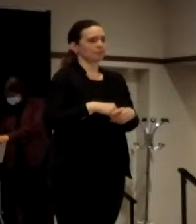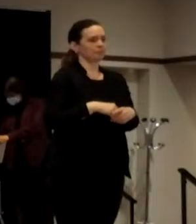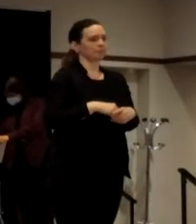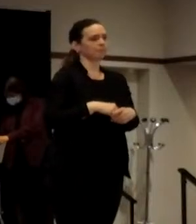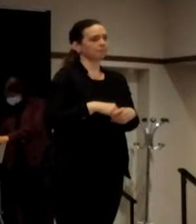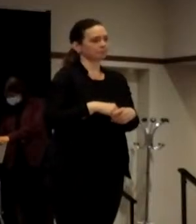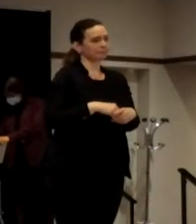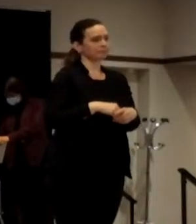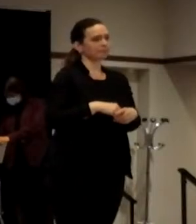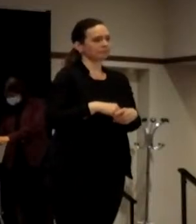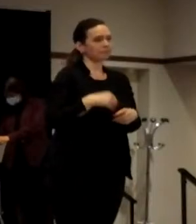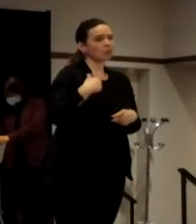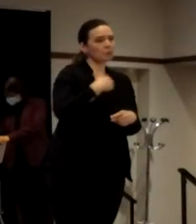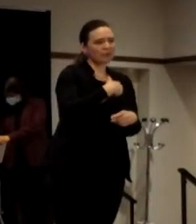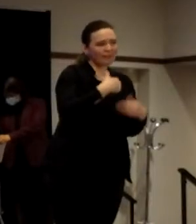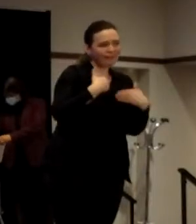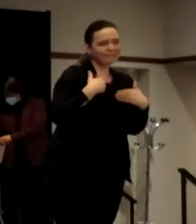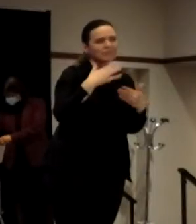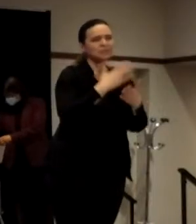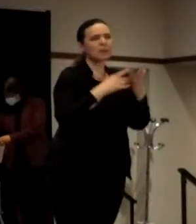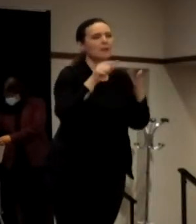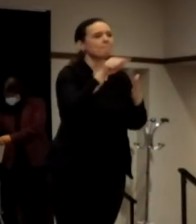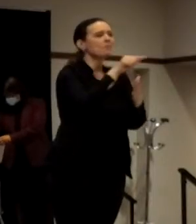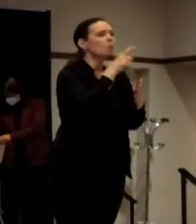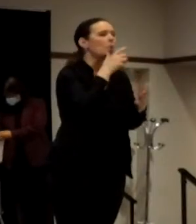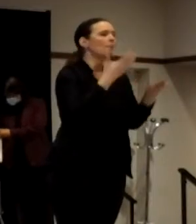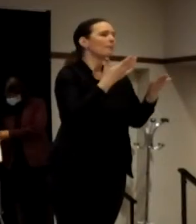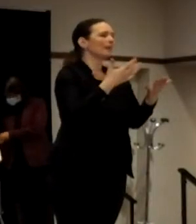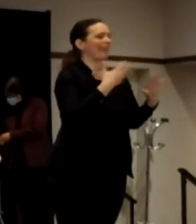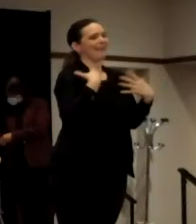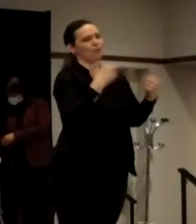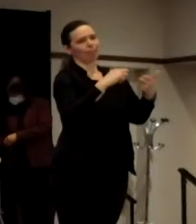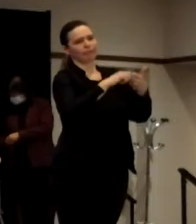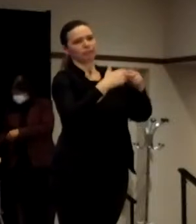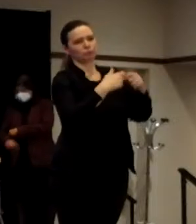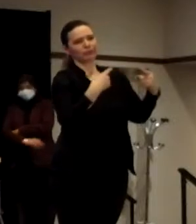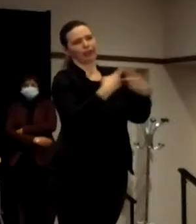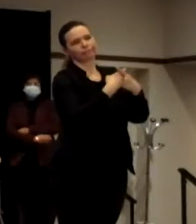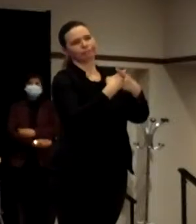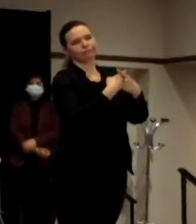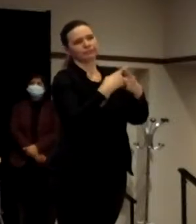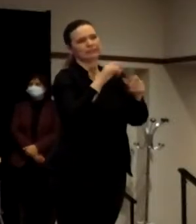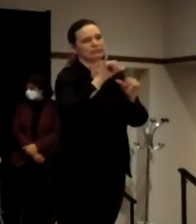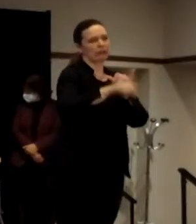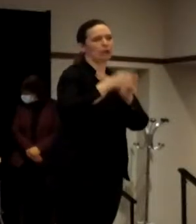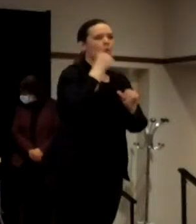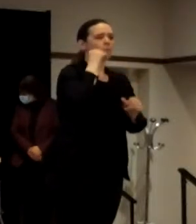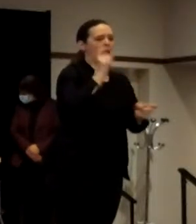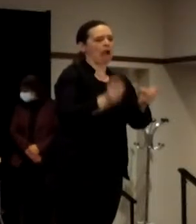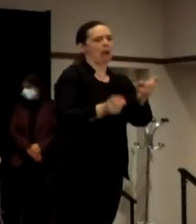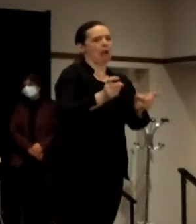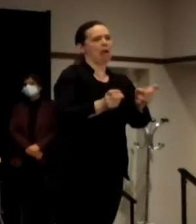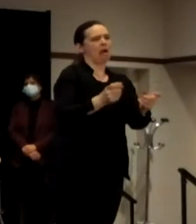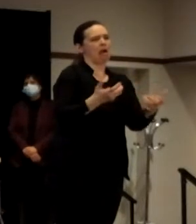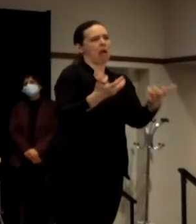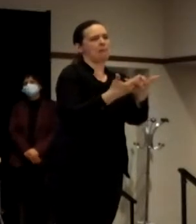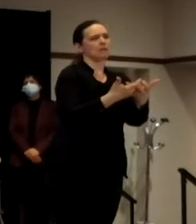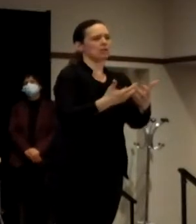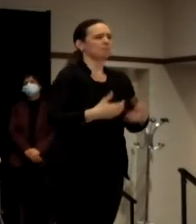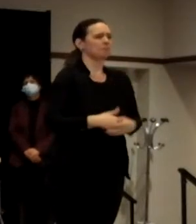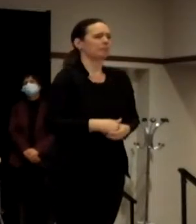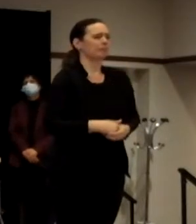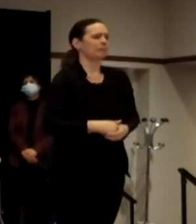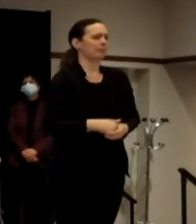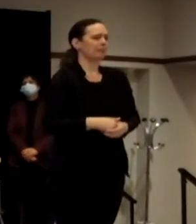child care issues or health issues. You know, but the overall, you know, we're at a point